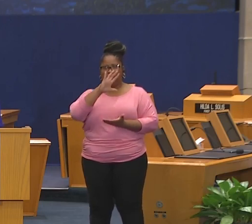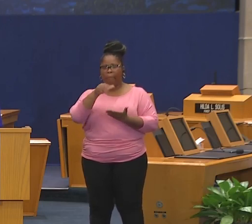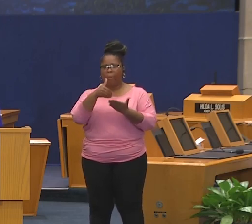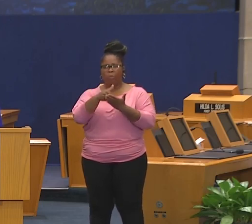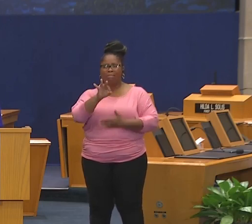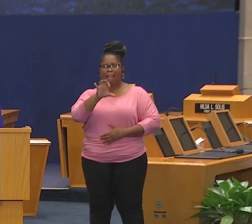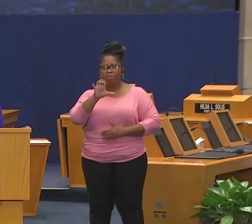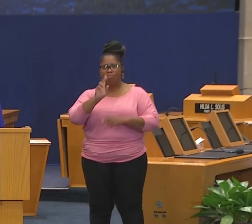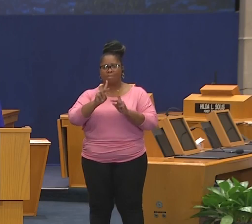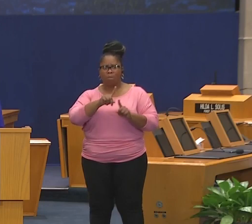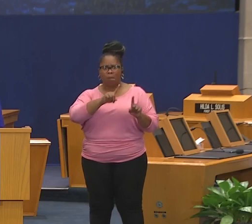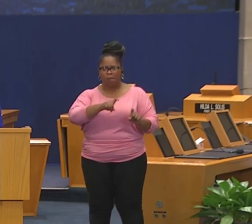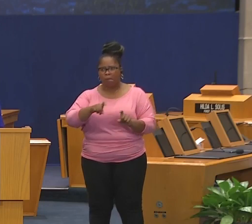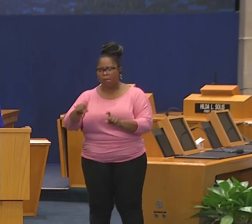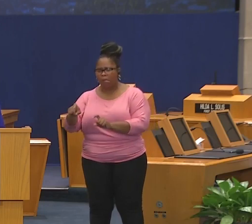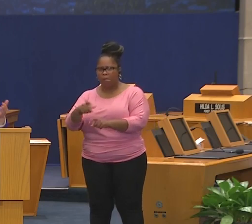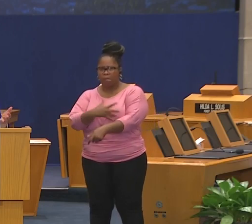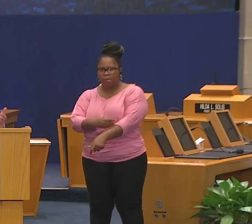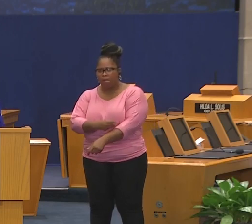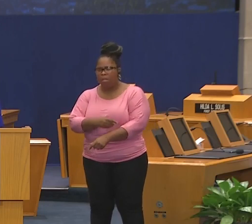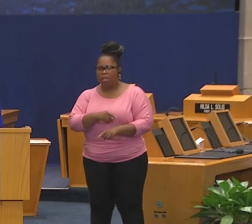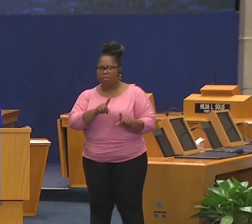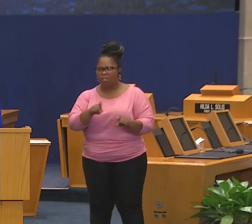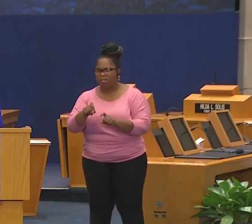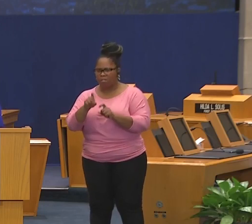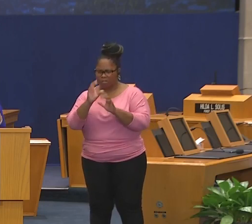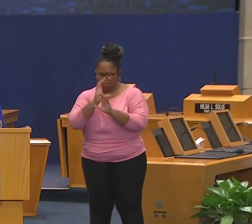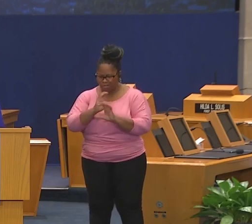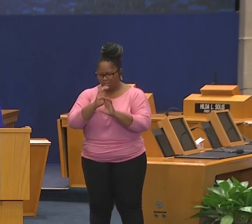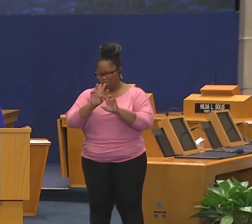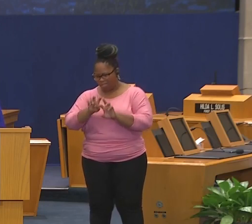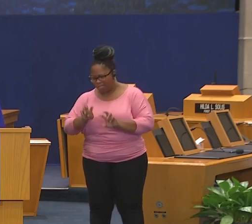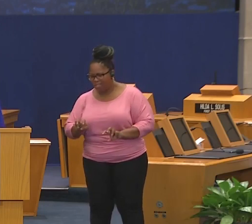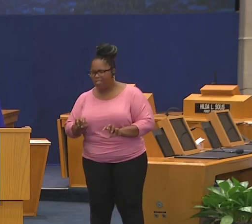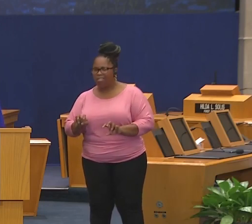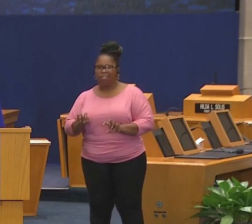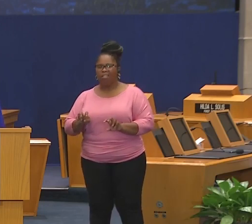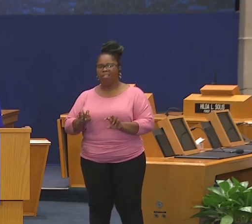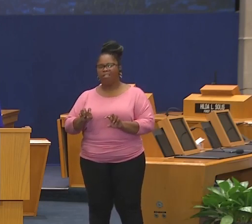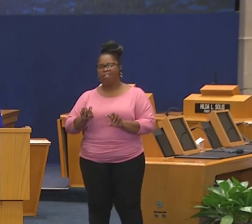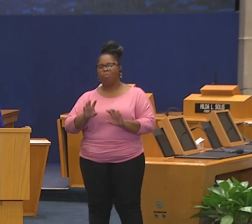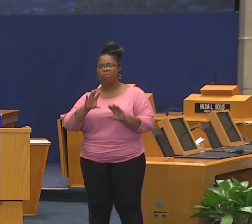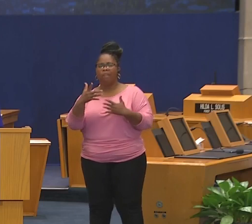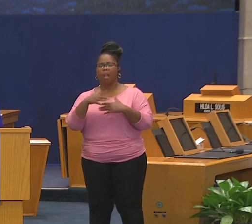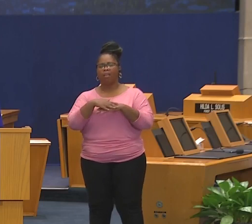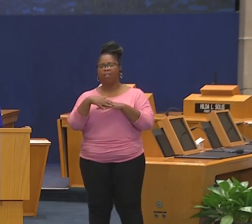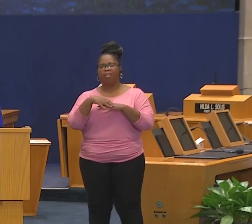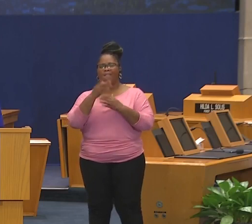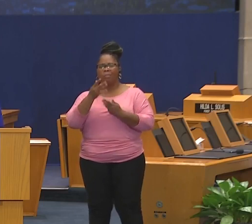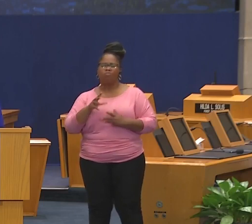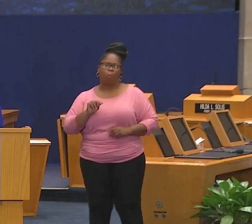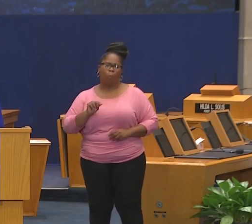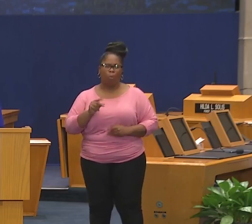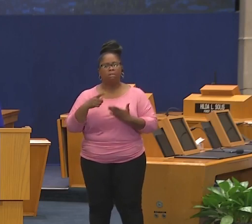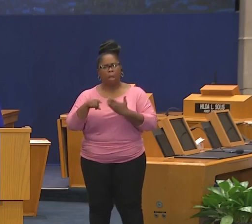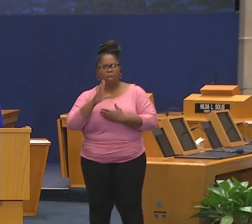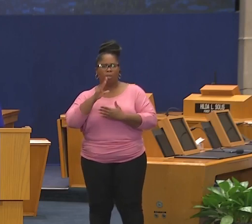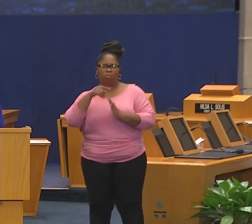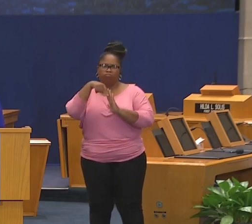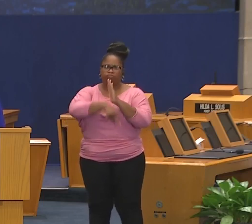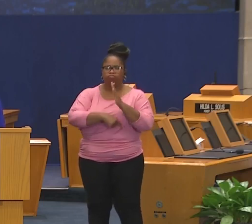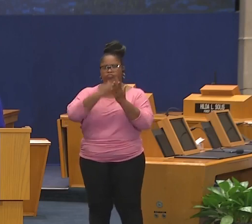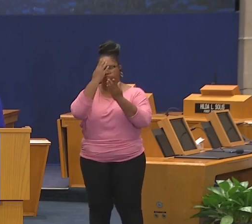our sample. And so it makes sense for us to come back to you with some pretty decent information about what we learned from